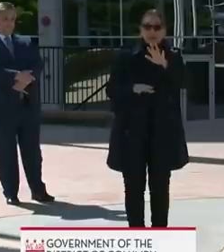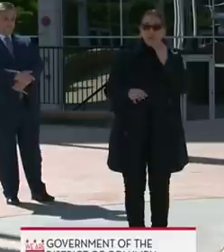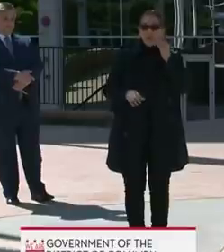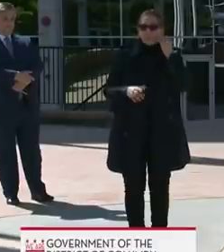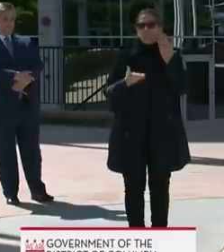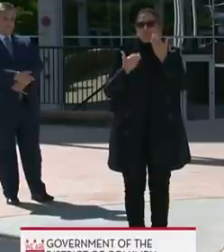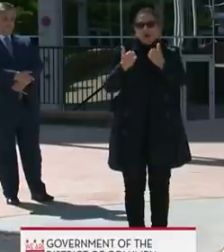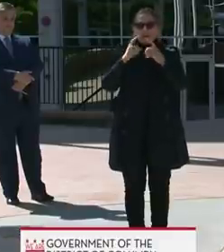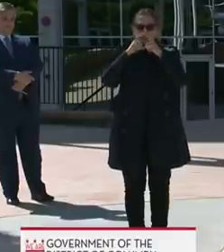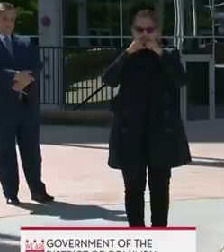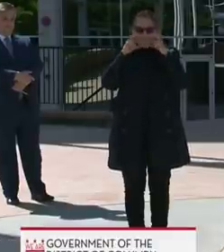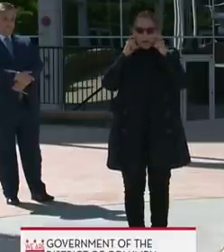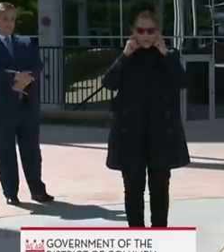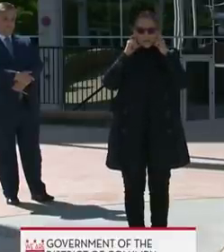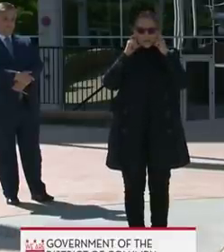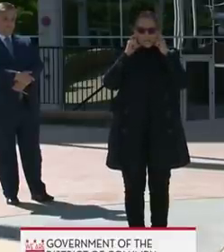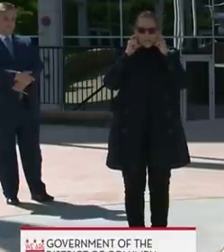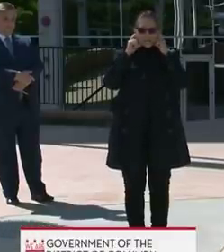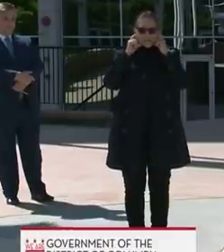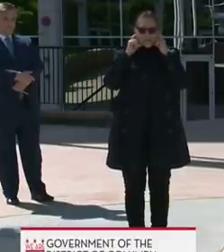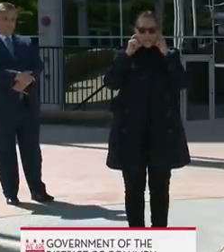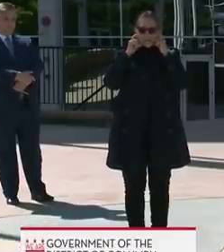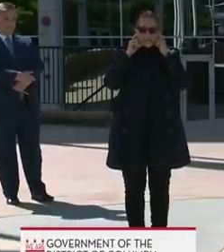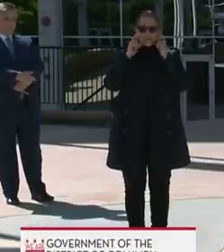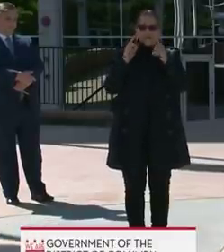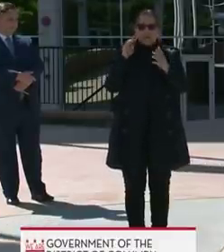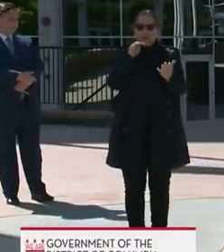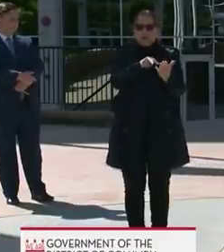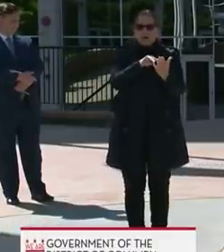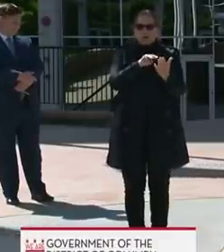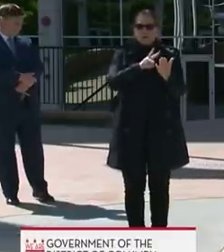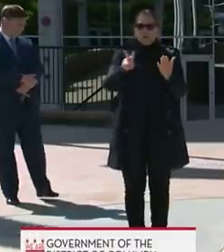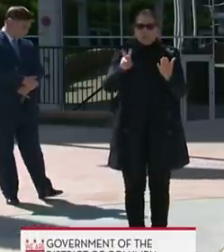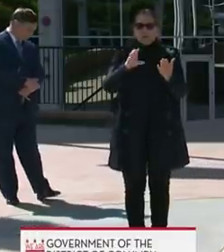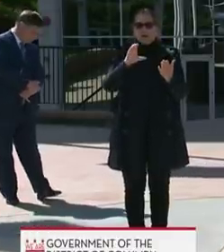coronavirus.dc.gov. So with that, I'll turn back to the chairman for questions.